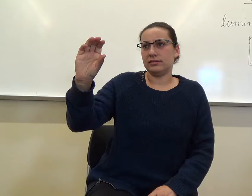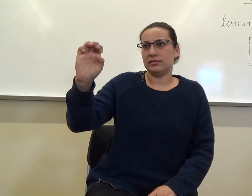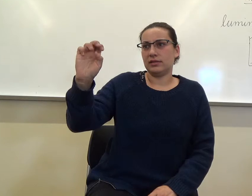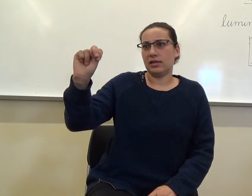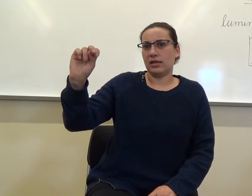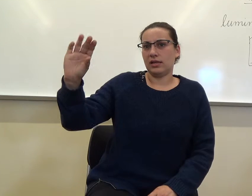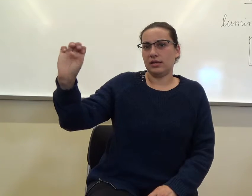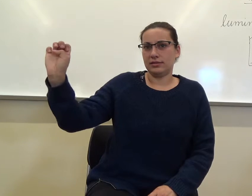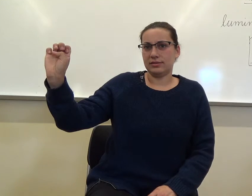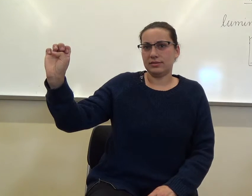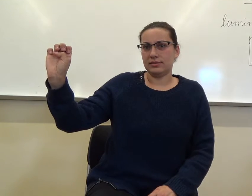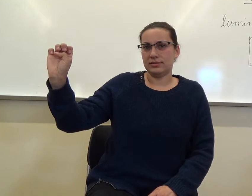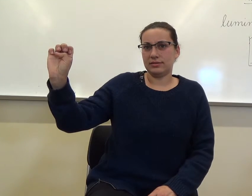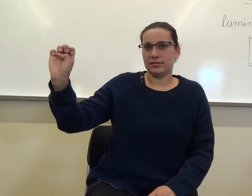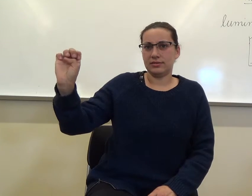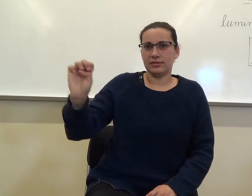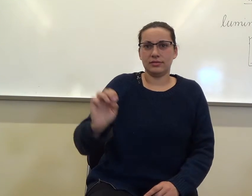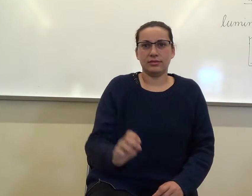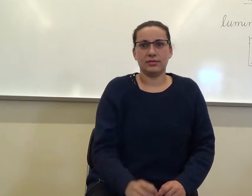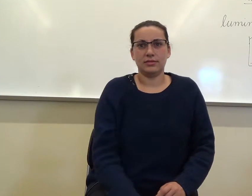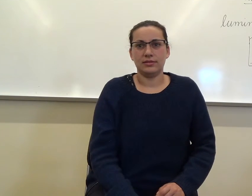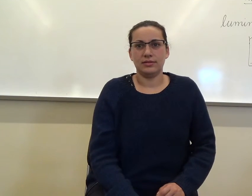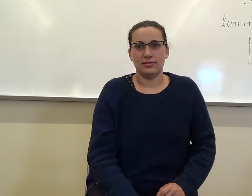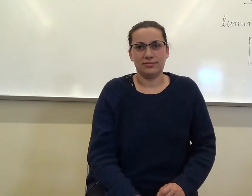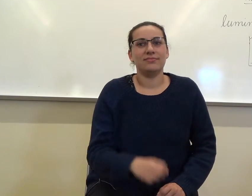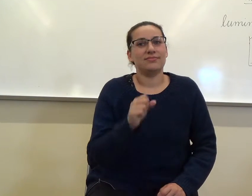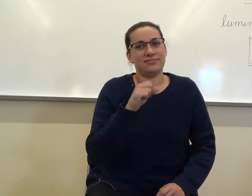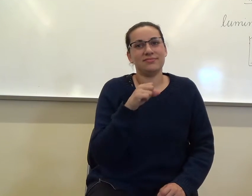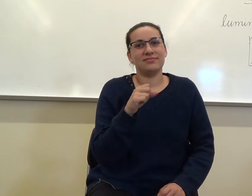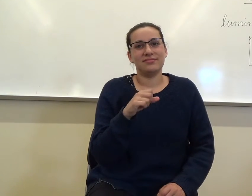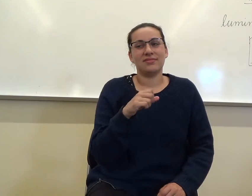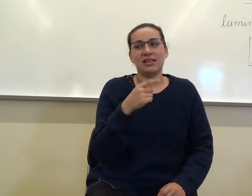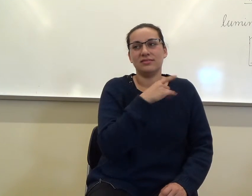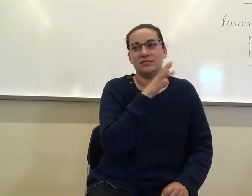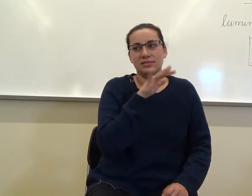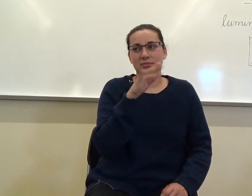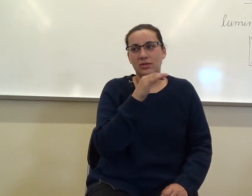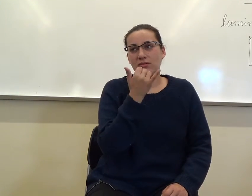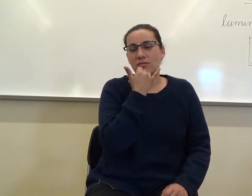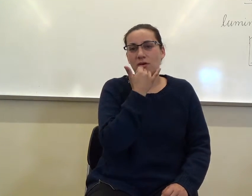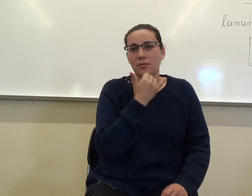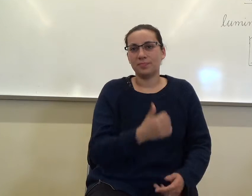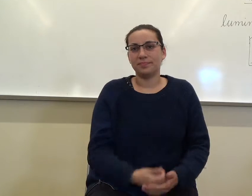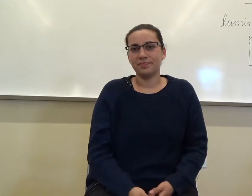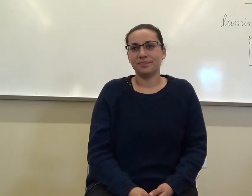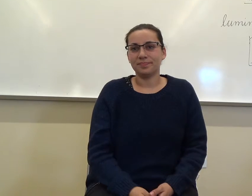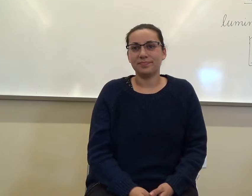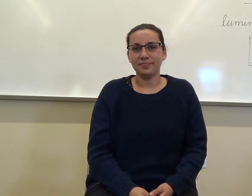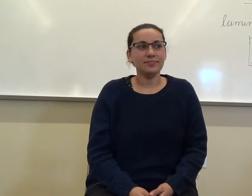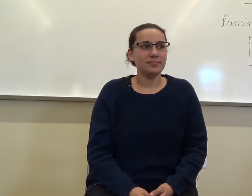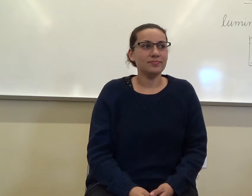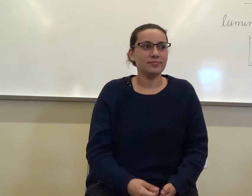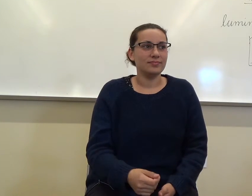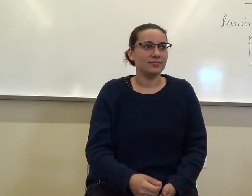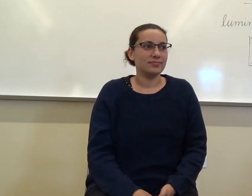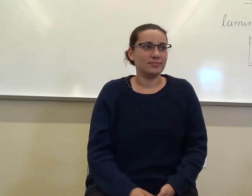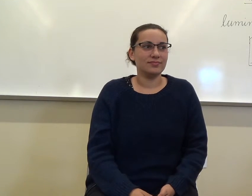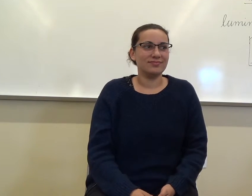Luminescence, yeah, that's right. I'm pretty good at spelling if I can see if I see it, then I see it's not right. Luminescence is the